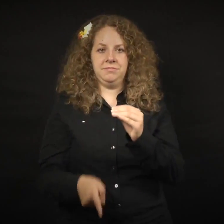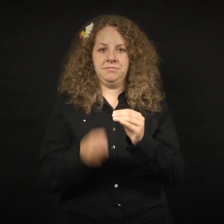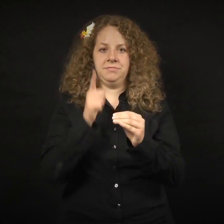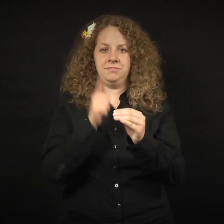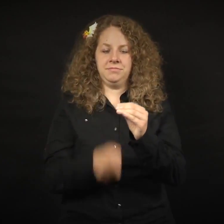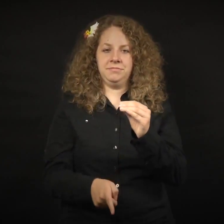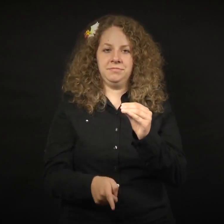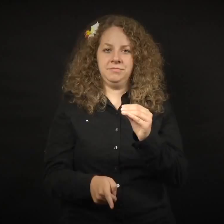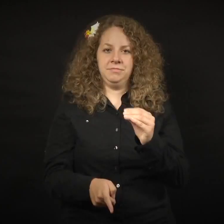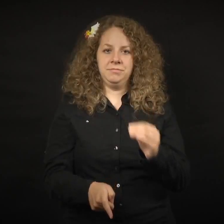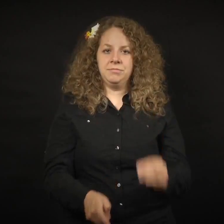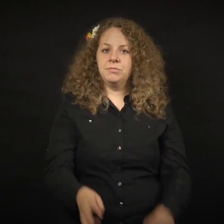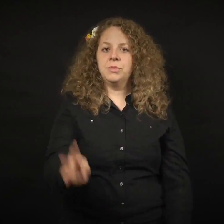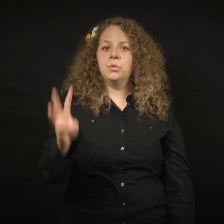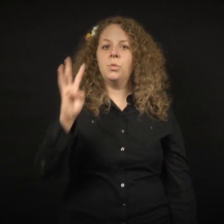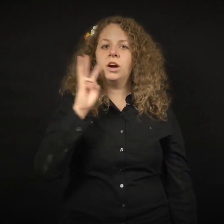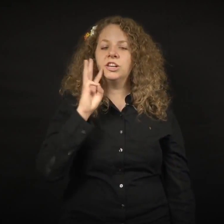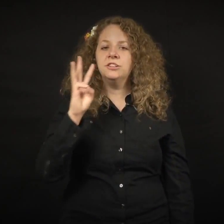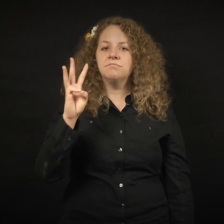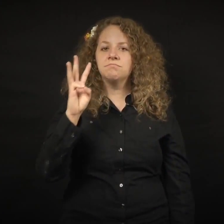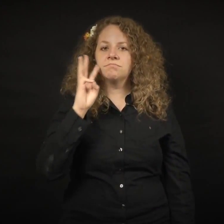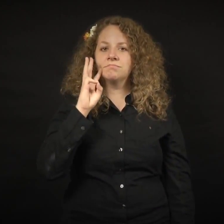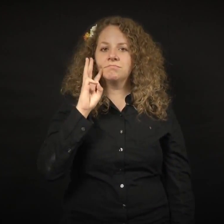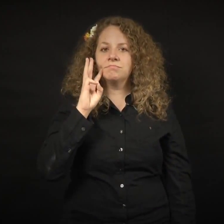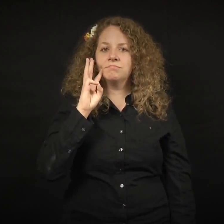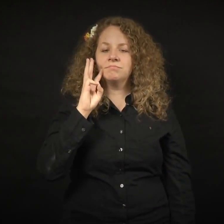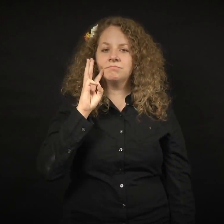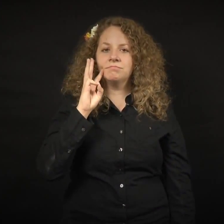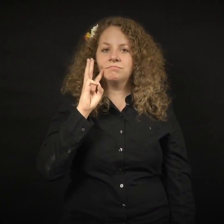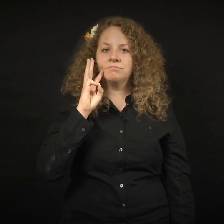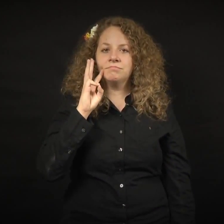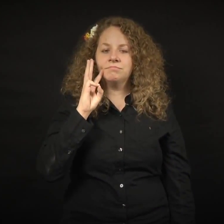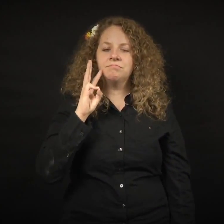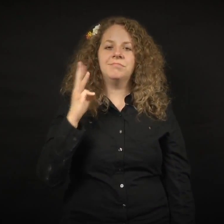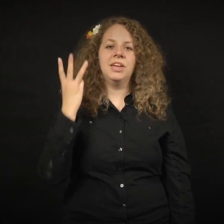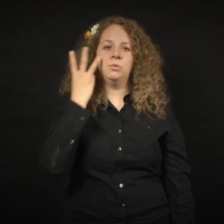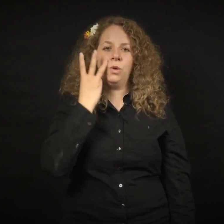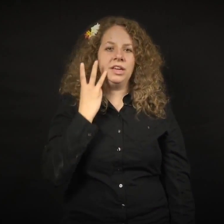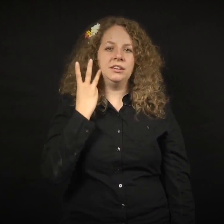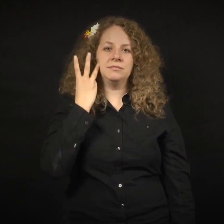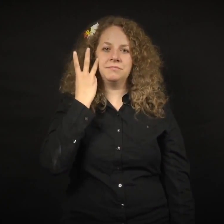Water, and wine.